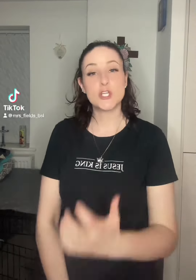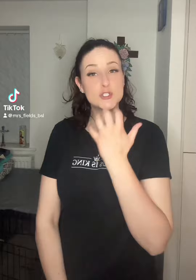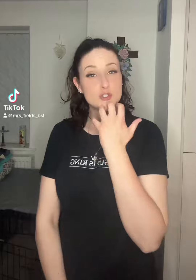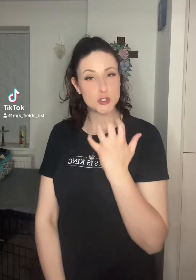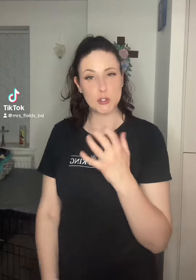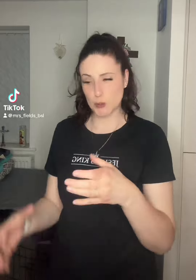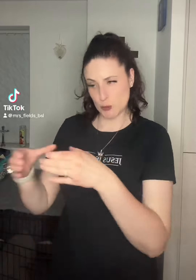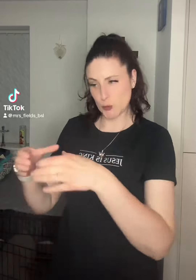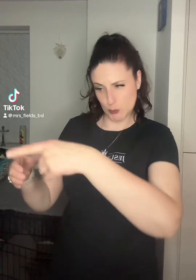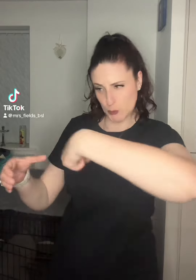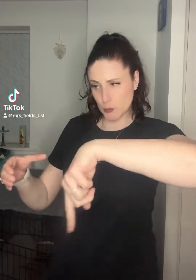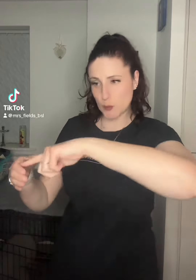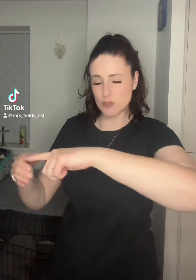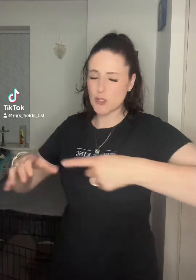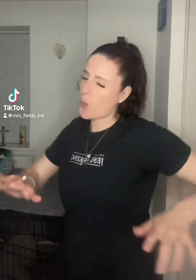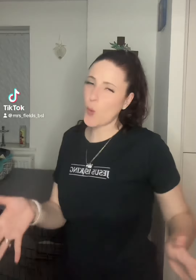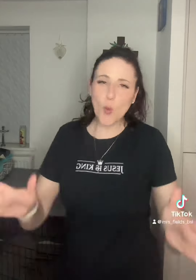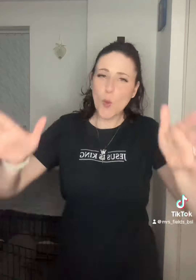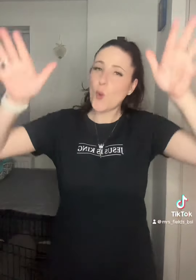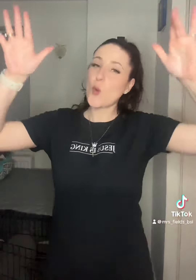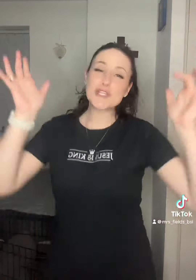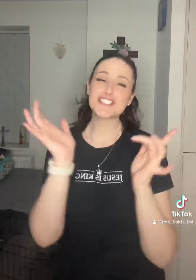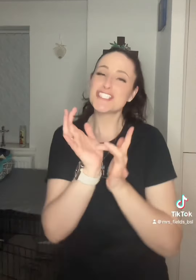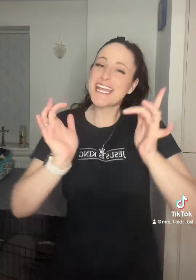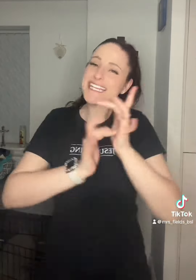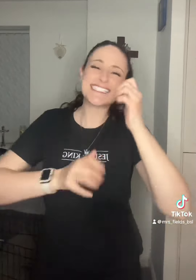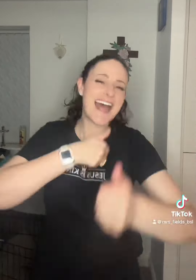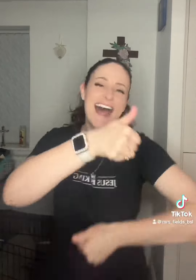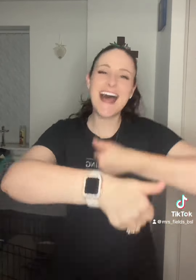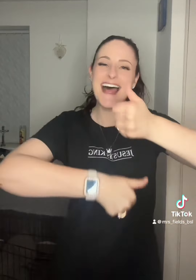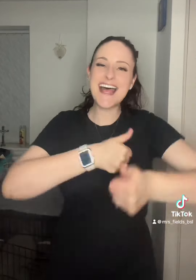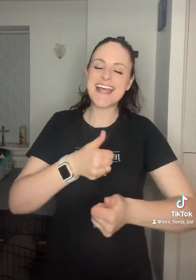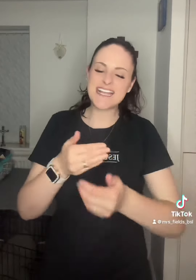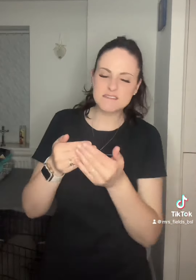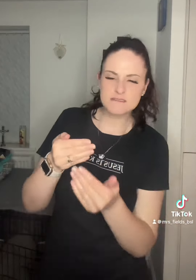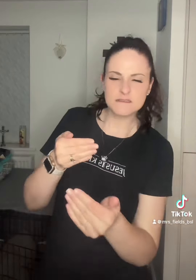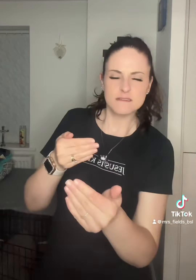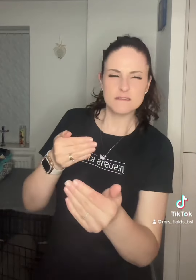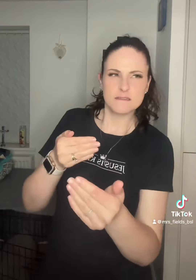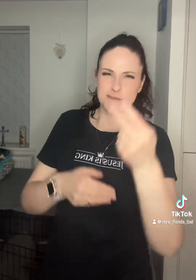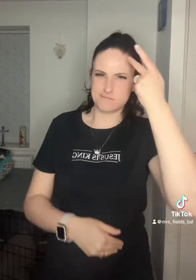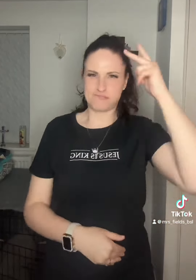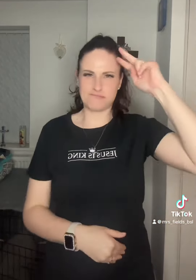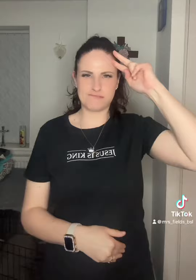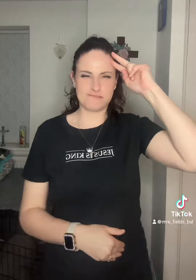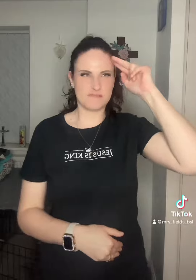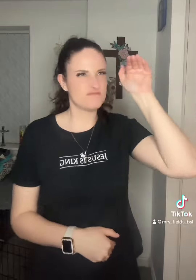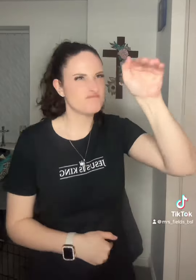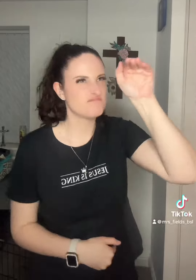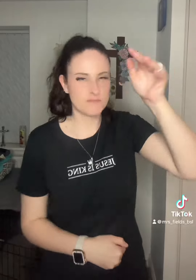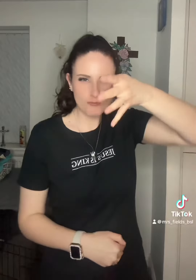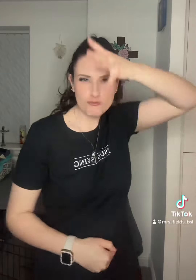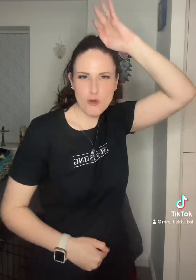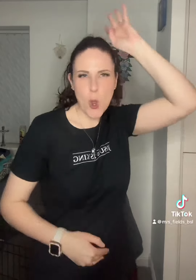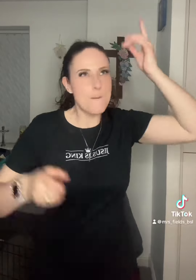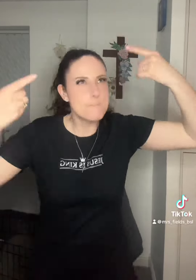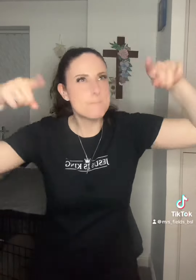Jews. The same Jews who were celebrating Jesus entering into Jerusalem were the same people who, a few days later,